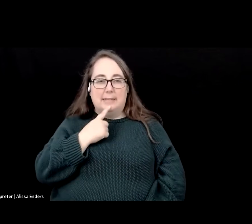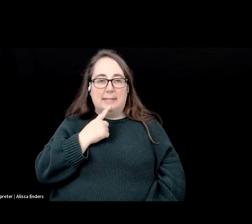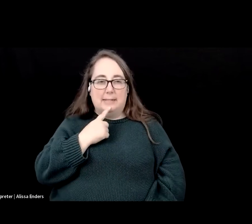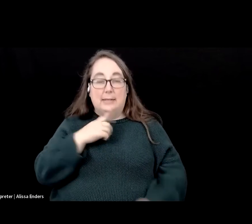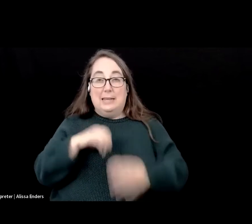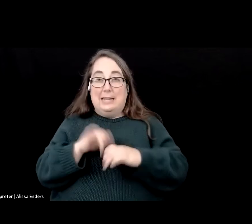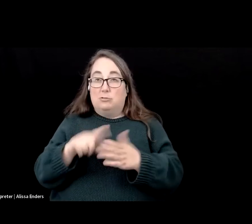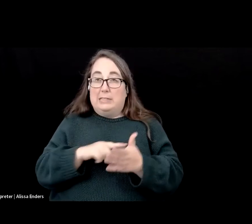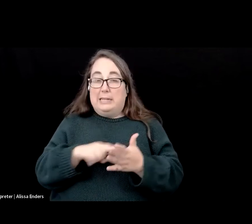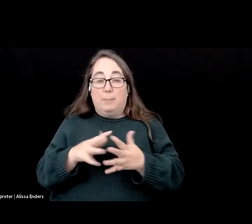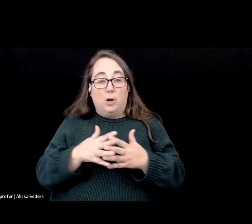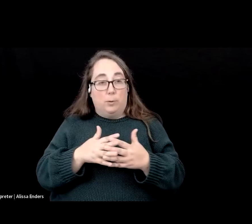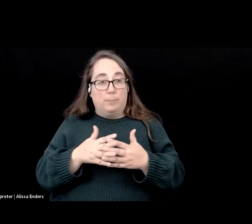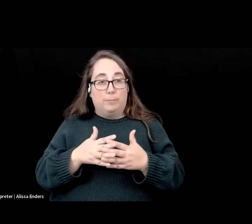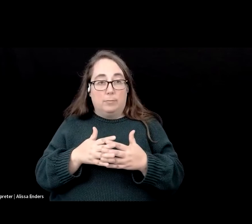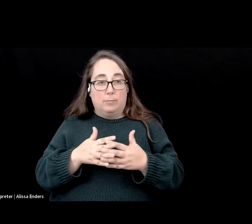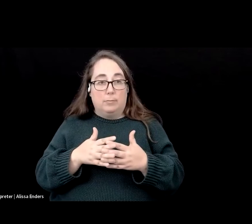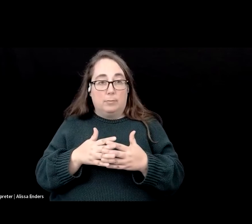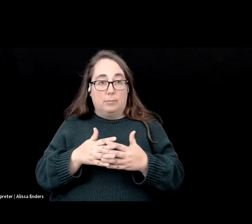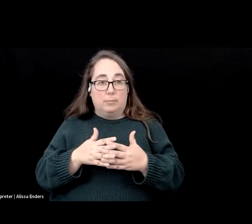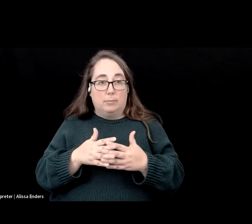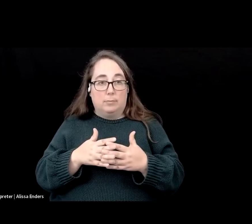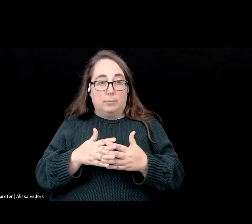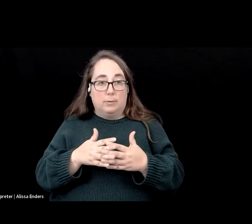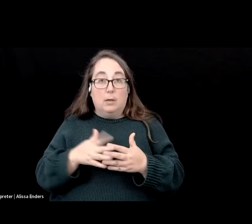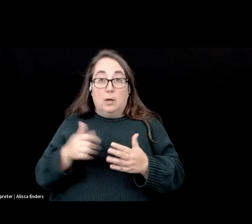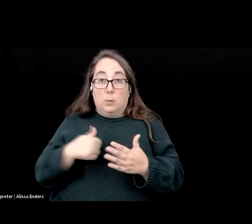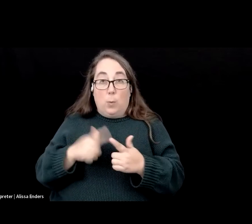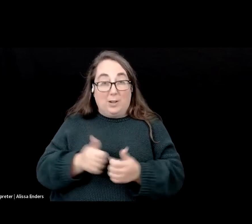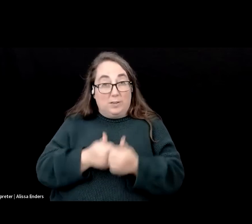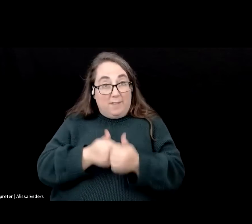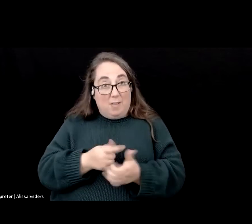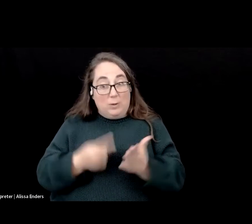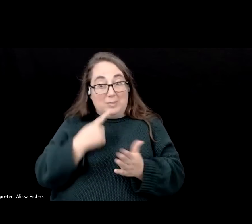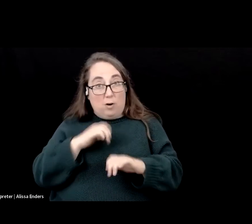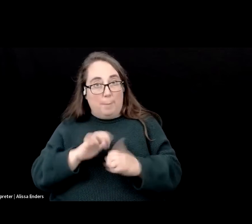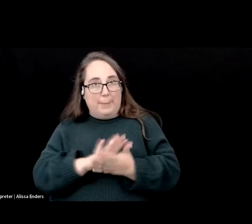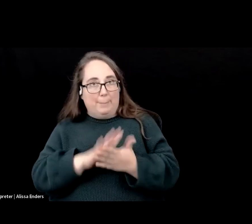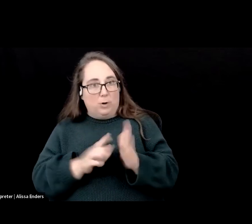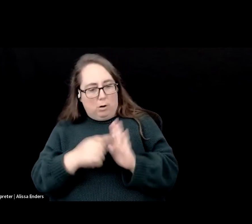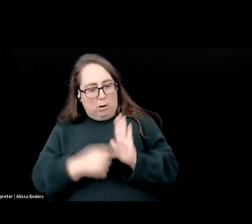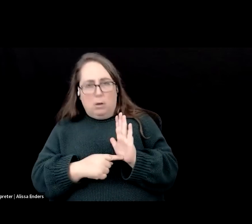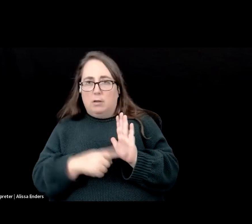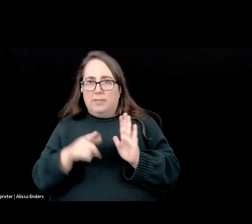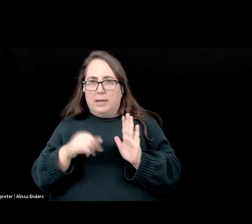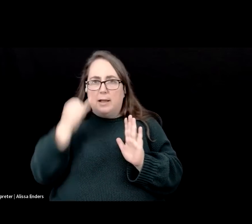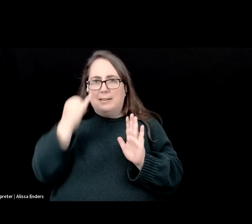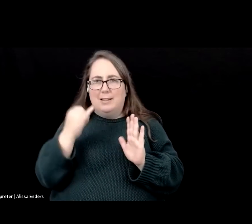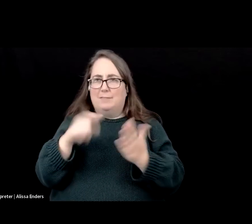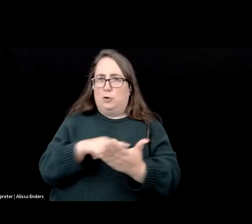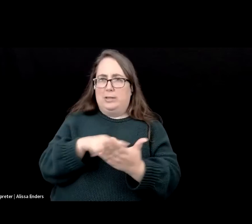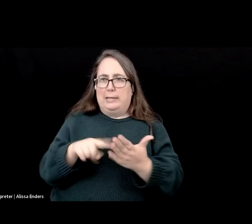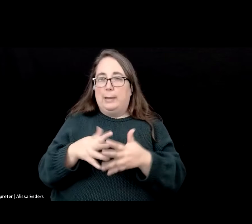of America was, you know, we just want you to live up to what you said on paper, right? And that those ideas, that idea of critiquing